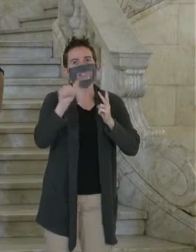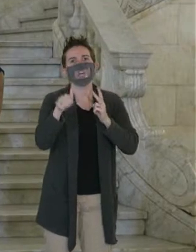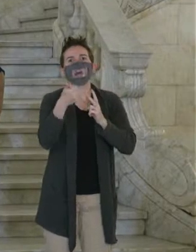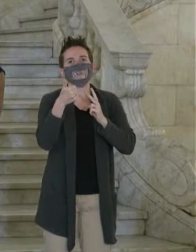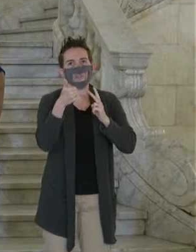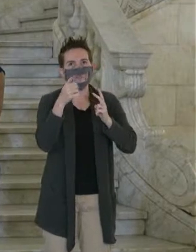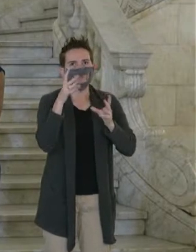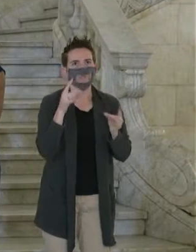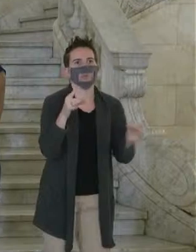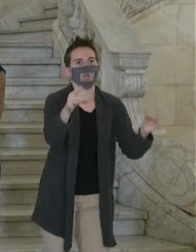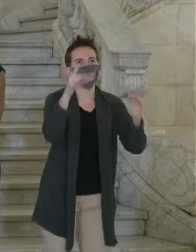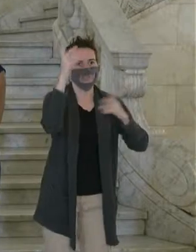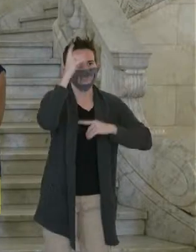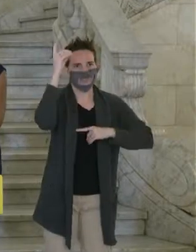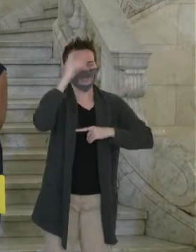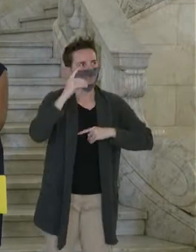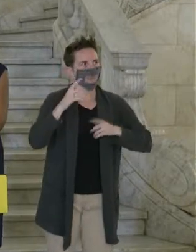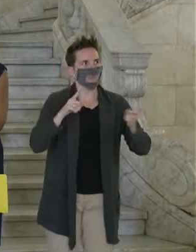communicable diseases.